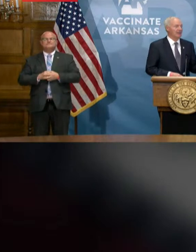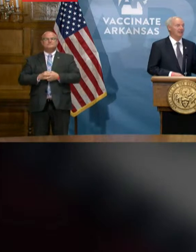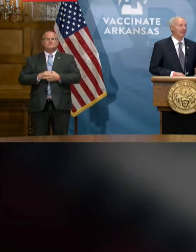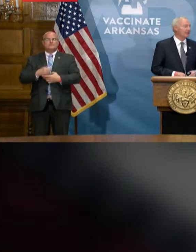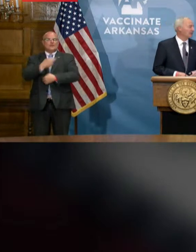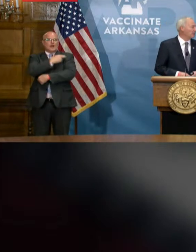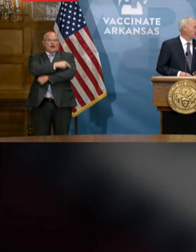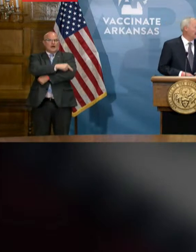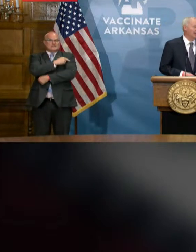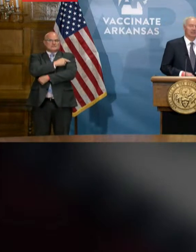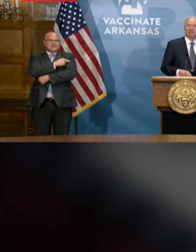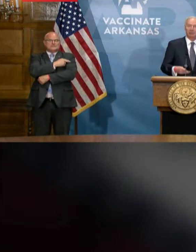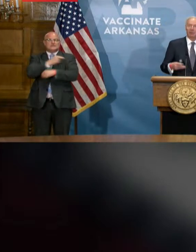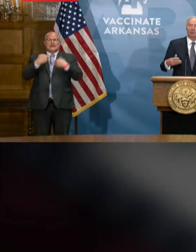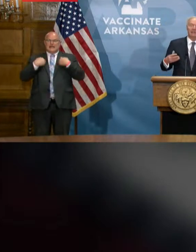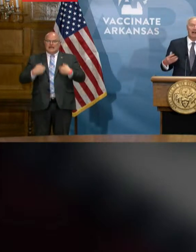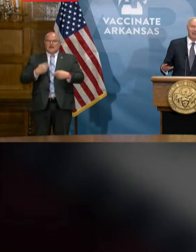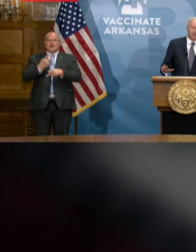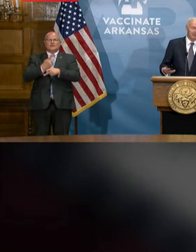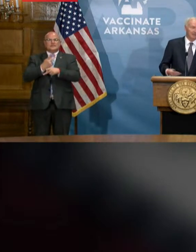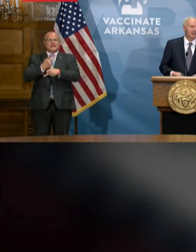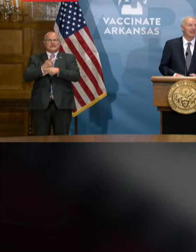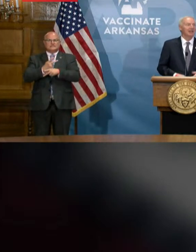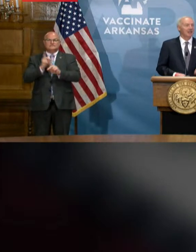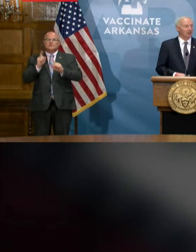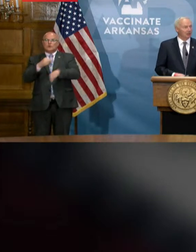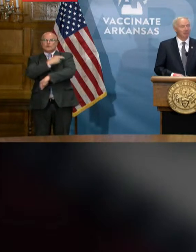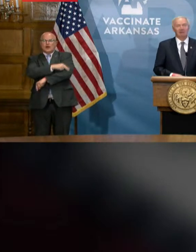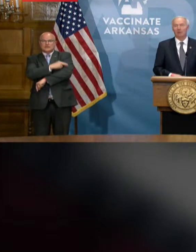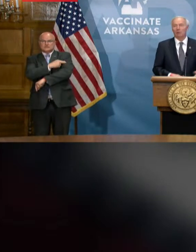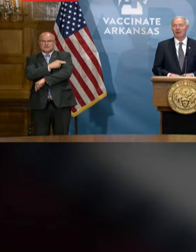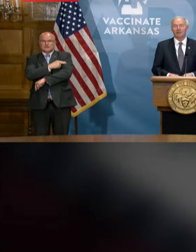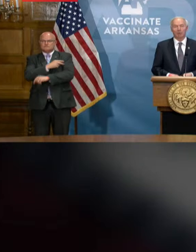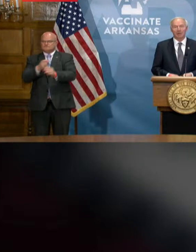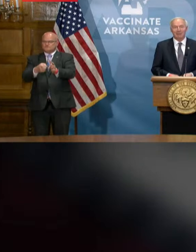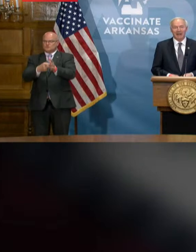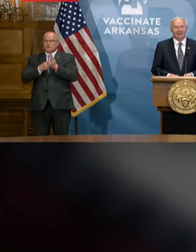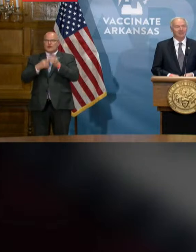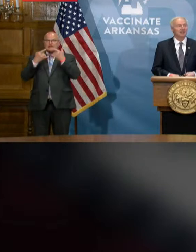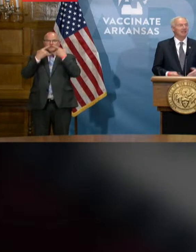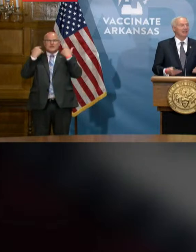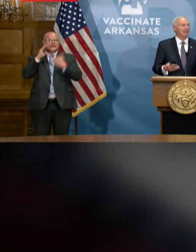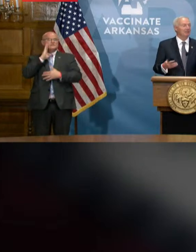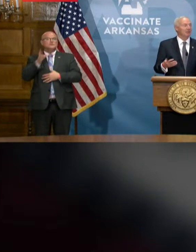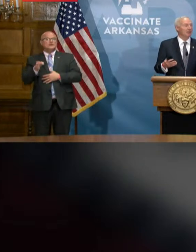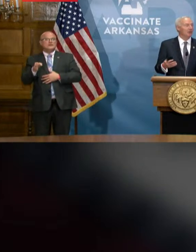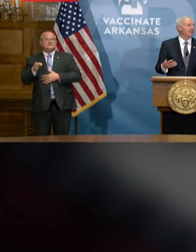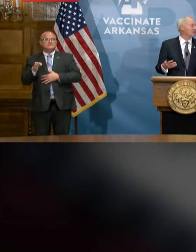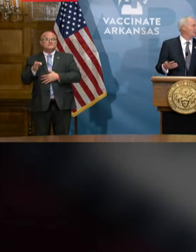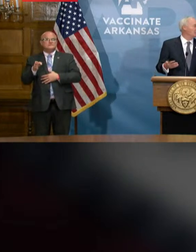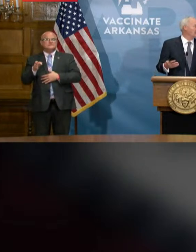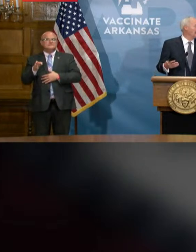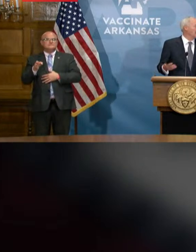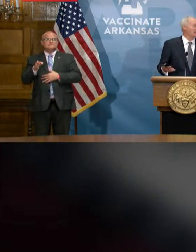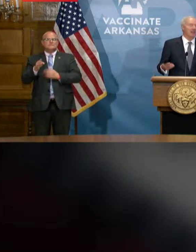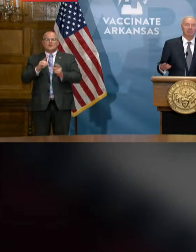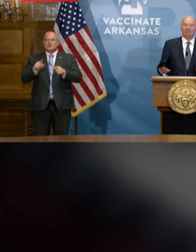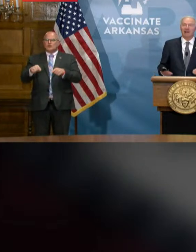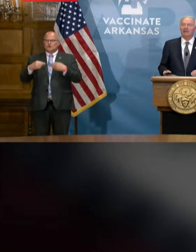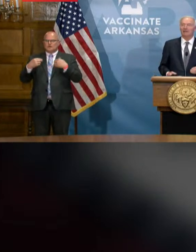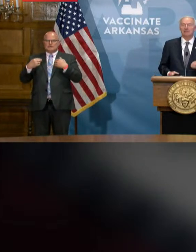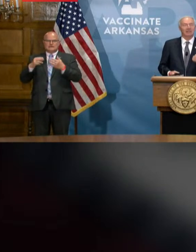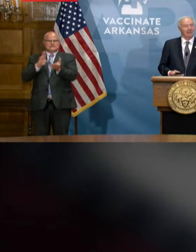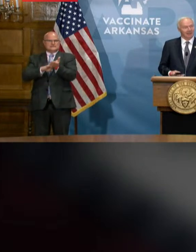and healthcare providers, if you go into hospitals, you're going to be required to wear a mask. If you go into